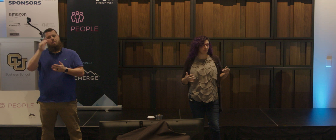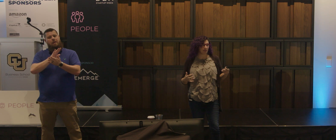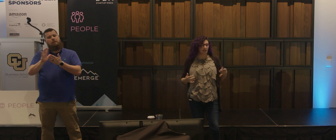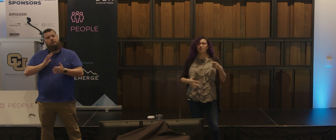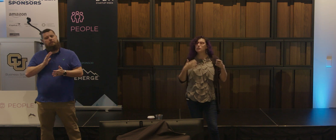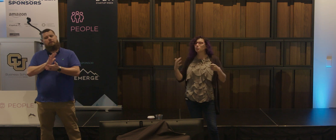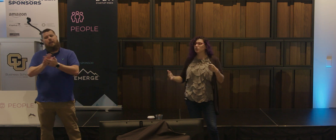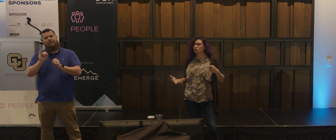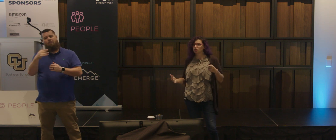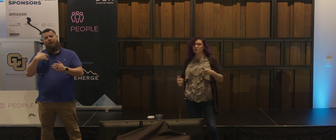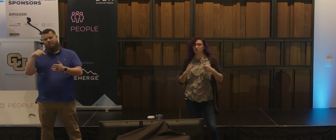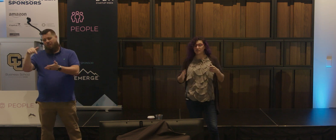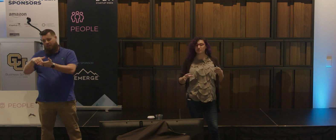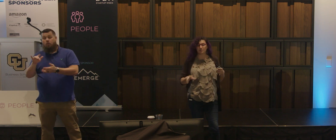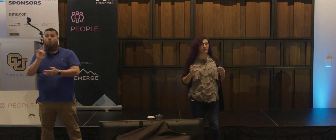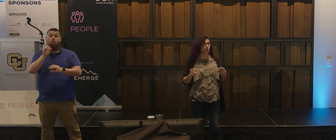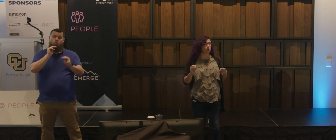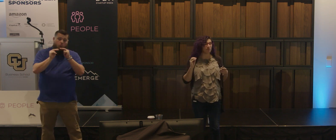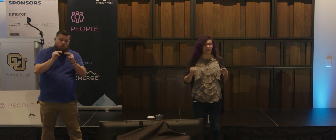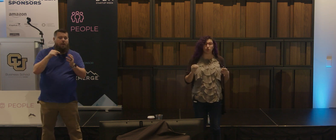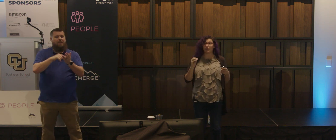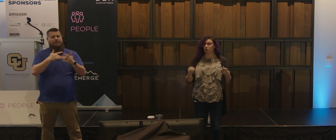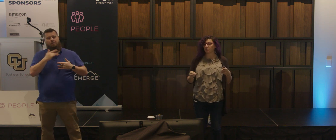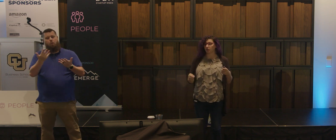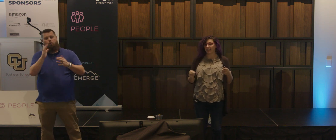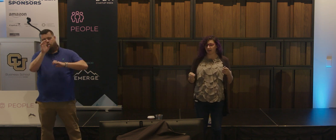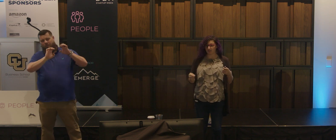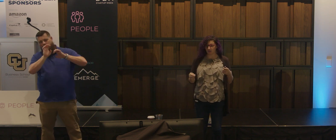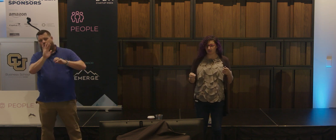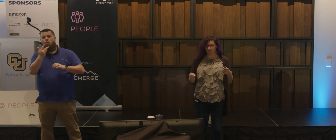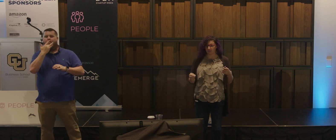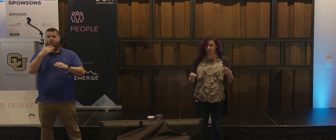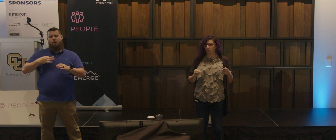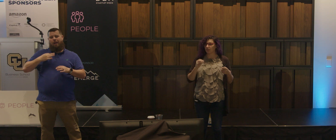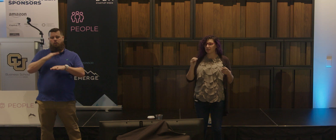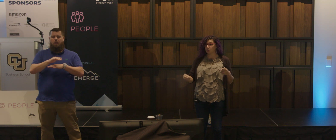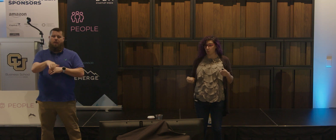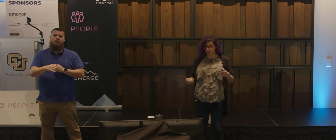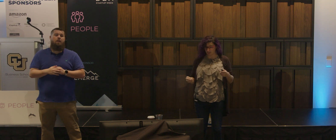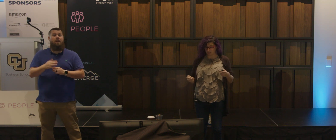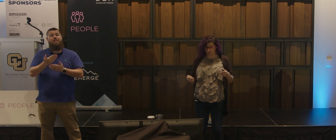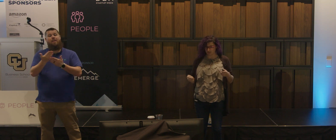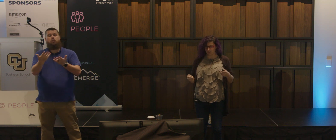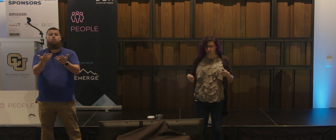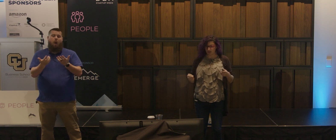to have? These are where you negotiate. This is typically what you evaluate your preferred candidates on, the things you